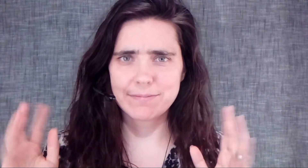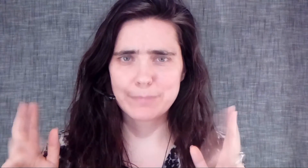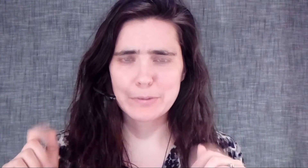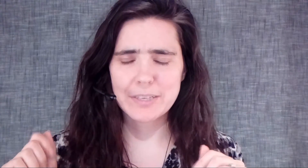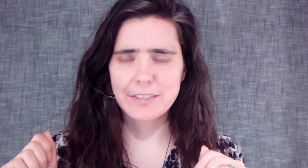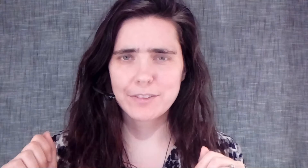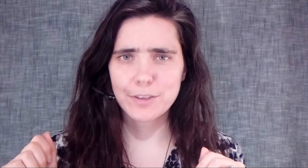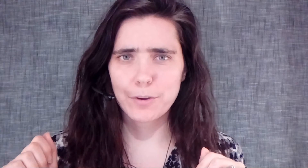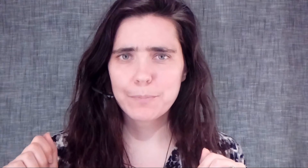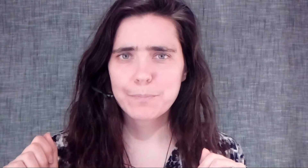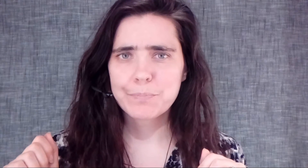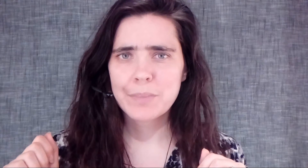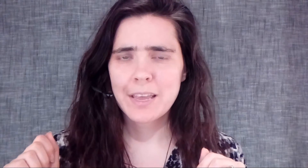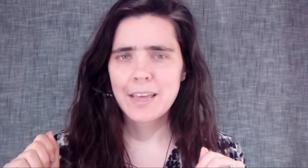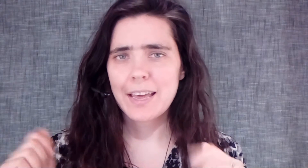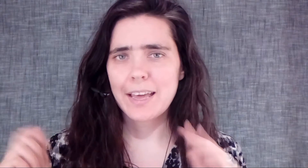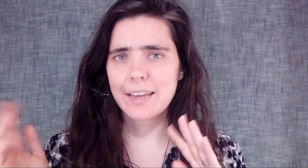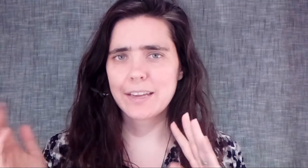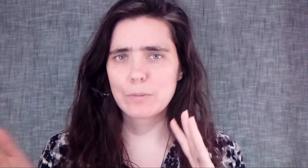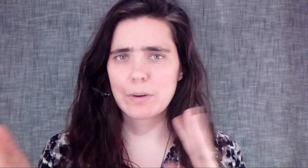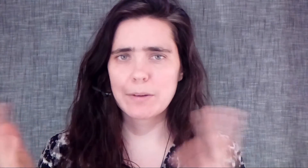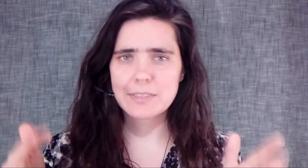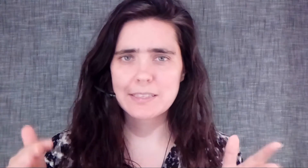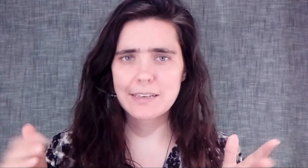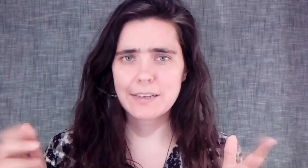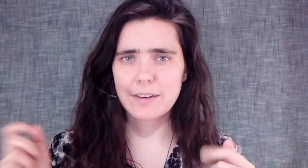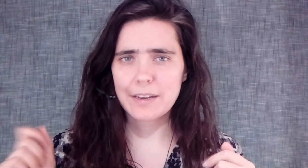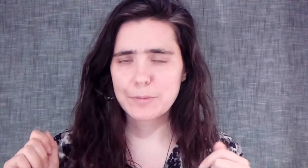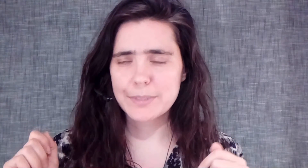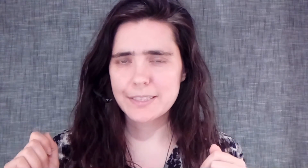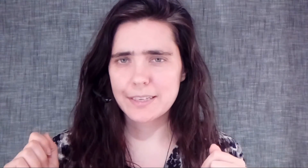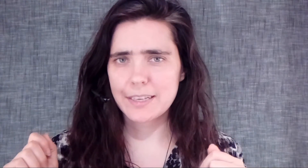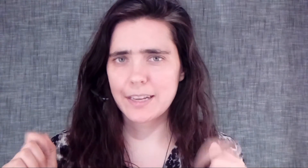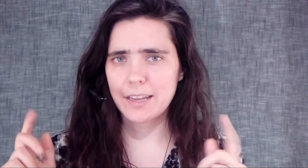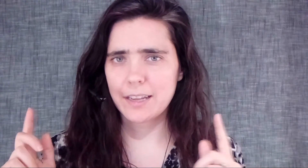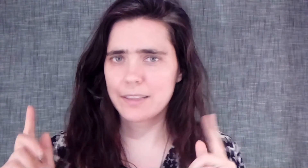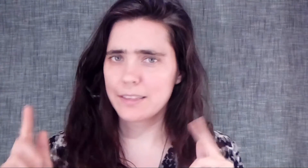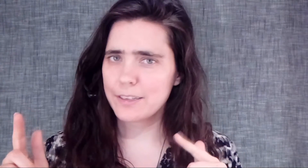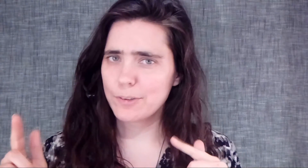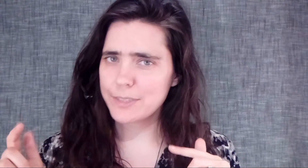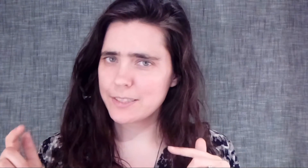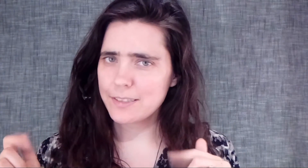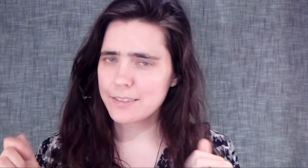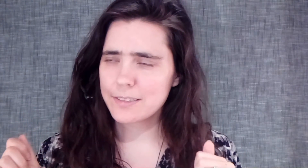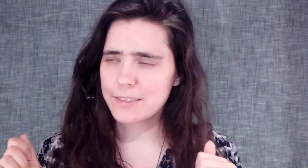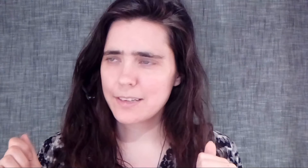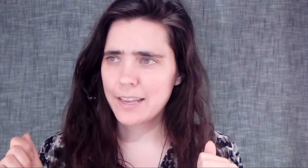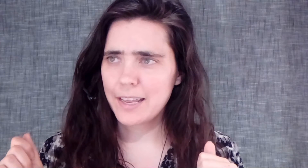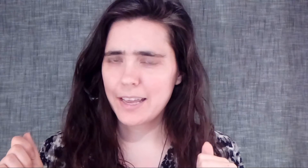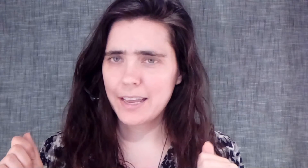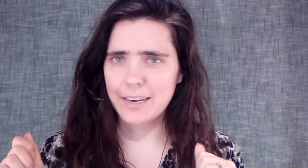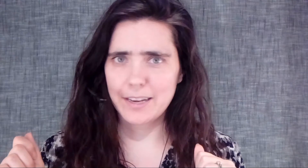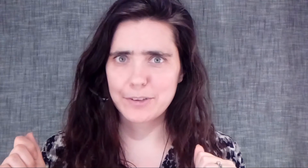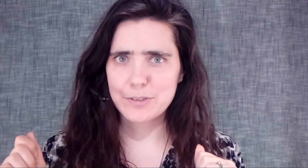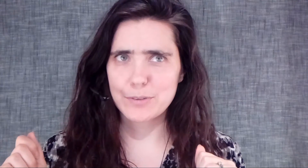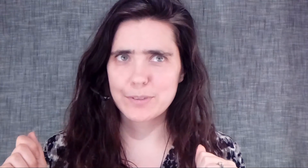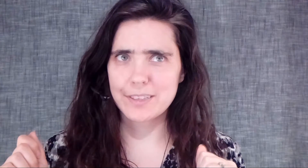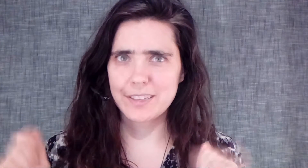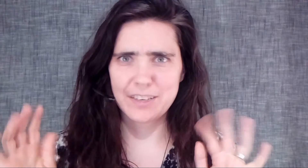about 10 years ago. And when I was there, I was studying linguistics, and I also studied